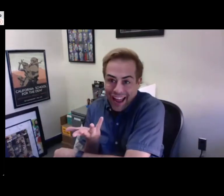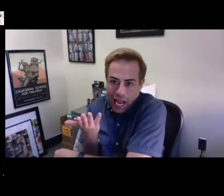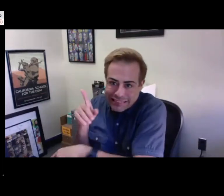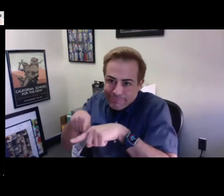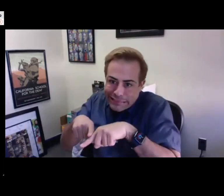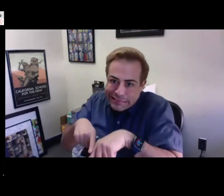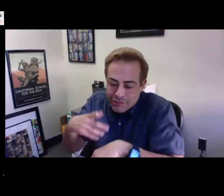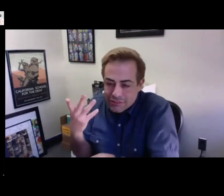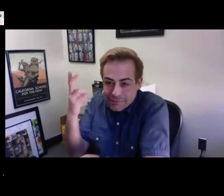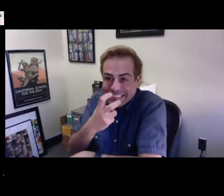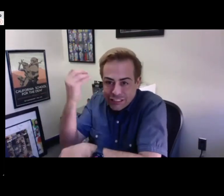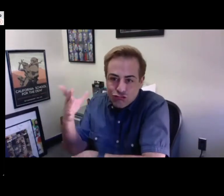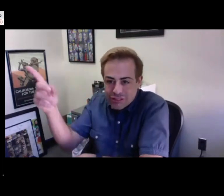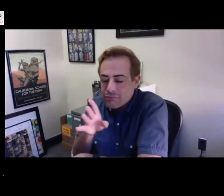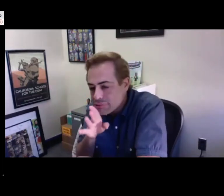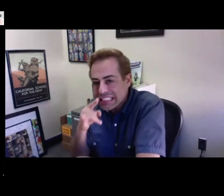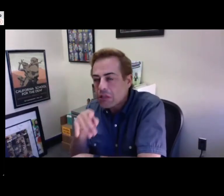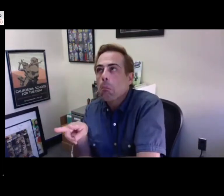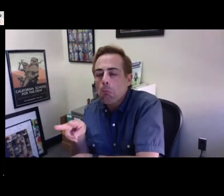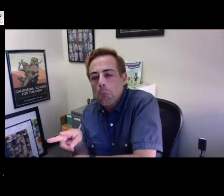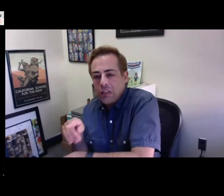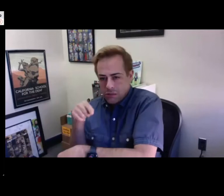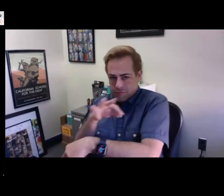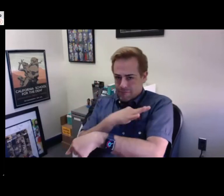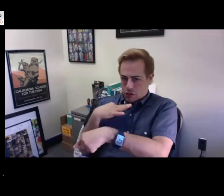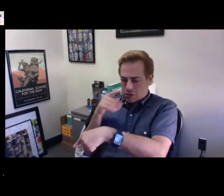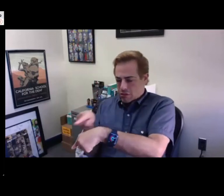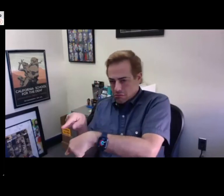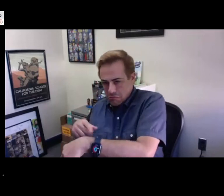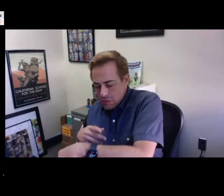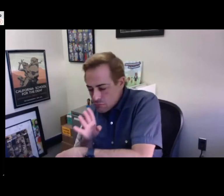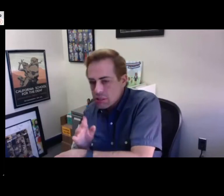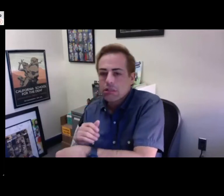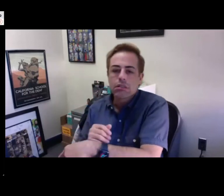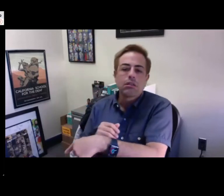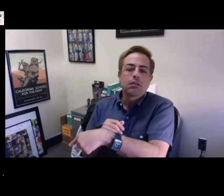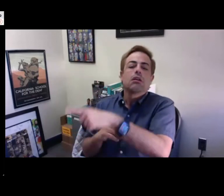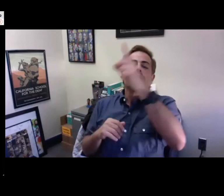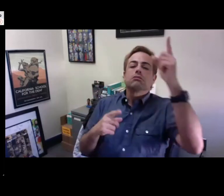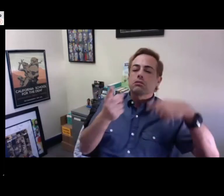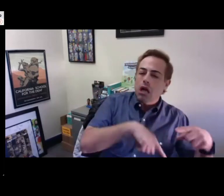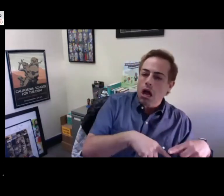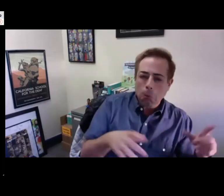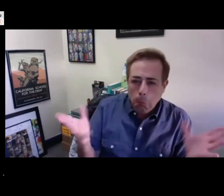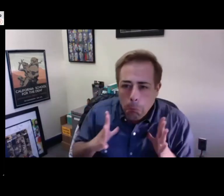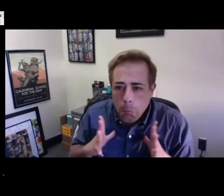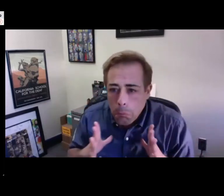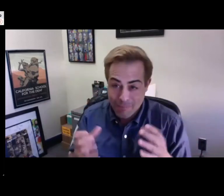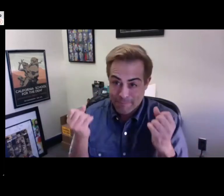Families can use speech and sign, and also, of course, the speech teachers.